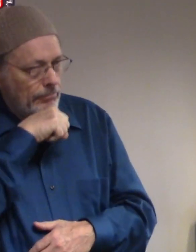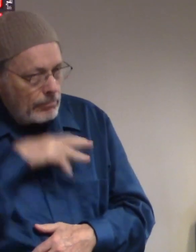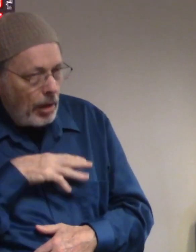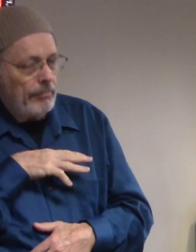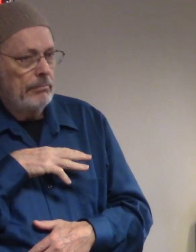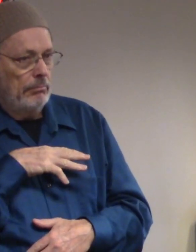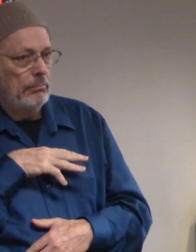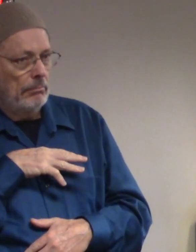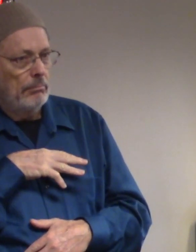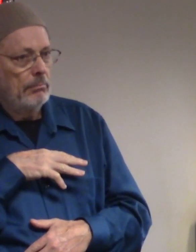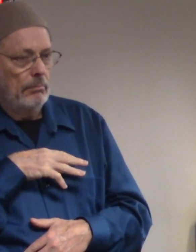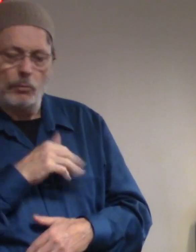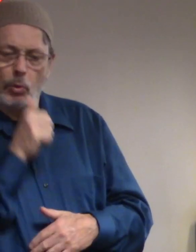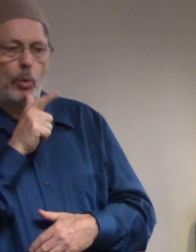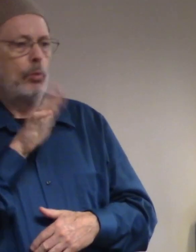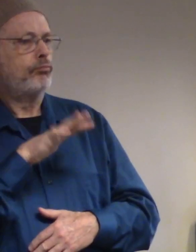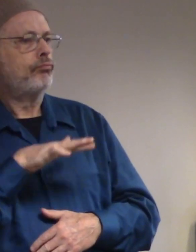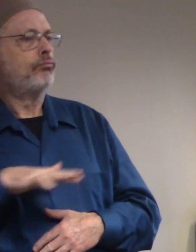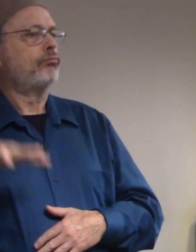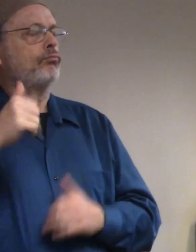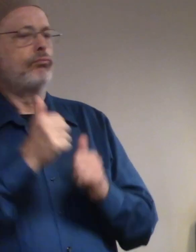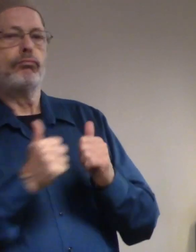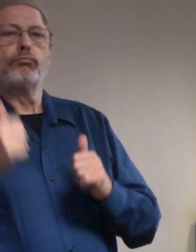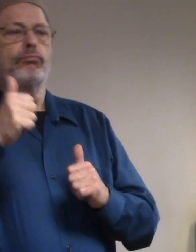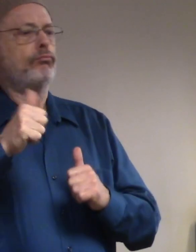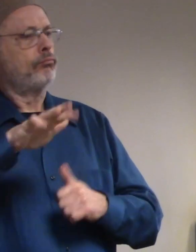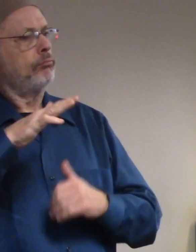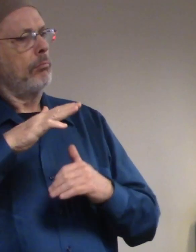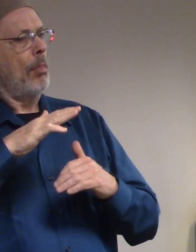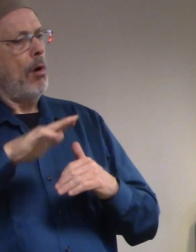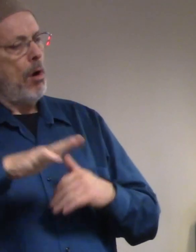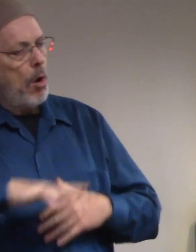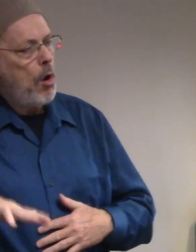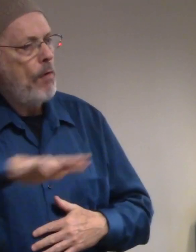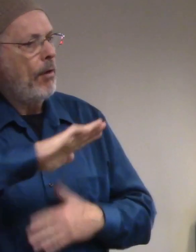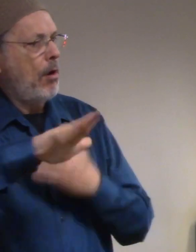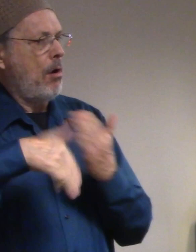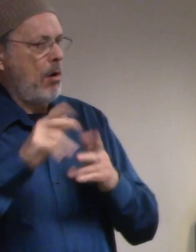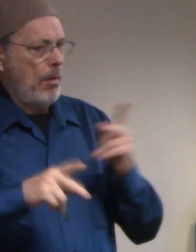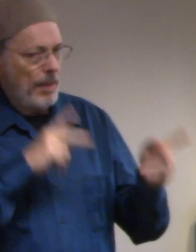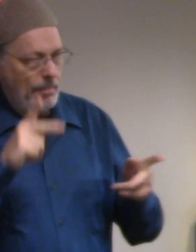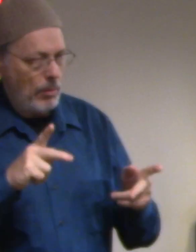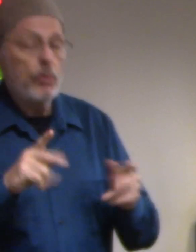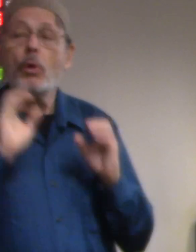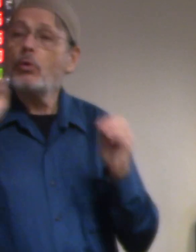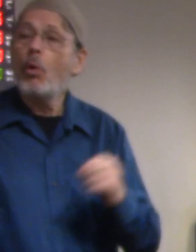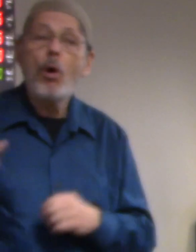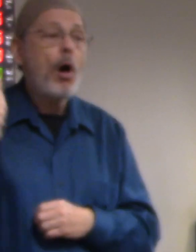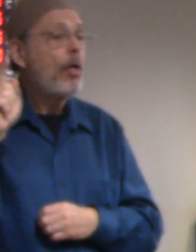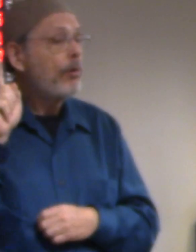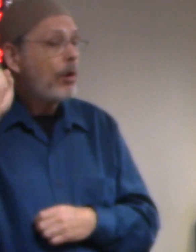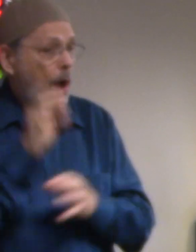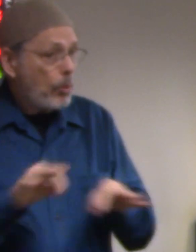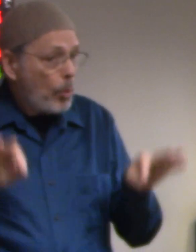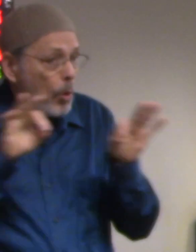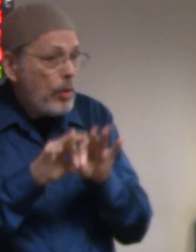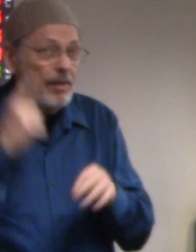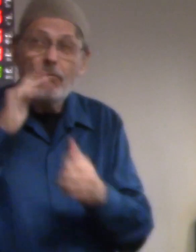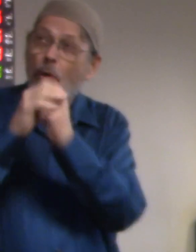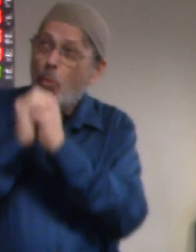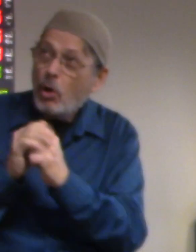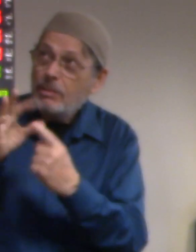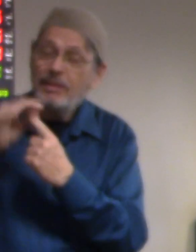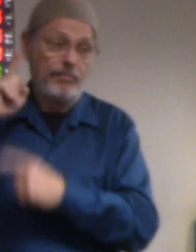over all of humanity. And we bear witness that there is no God, no deity worthy of worship other than Allah subhanahu wa ta'ala, and